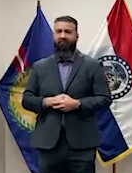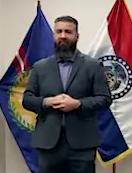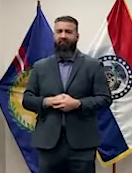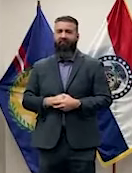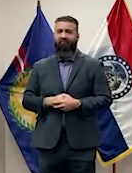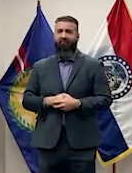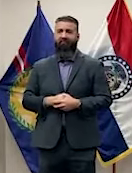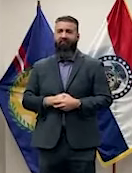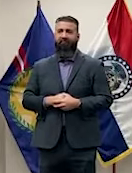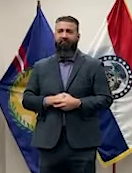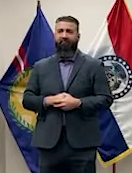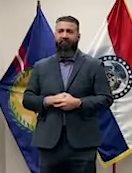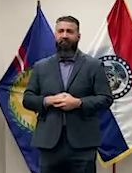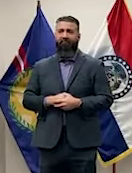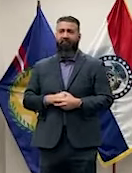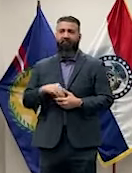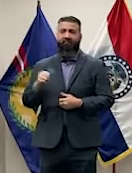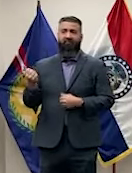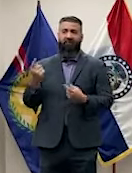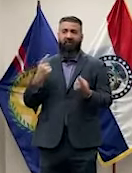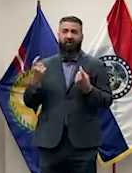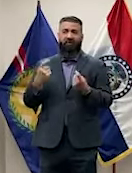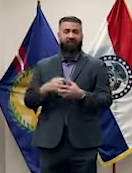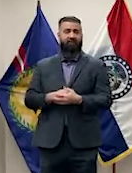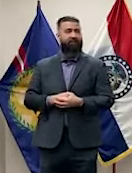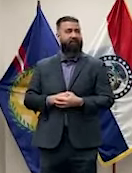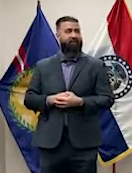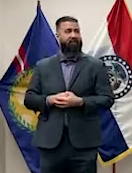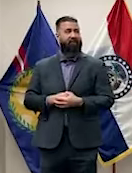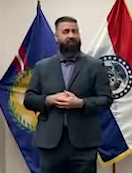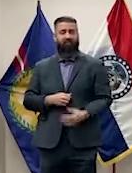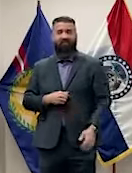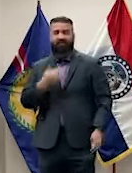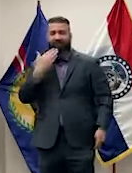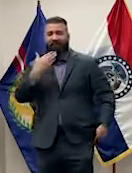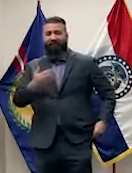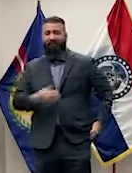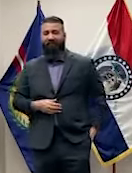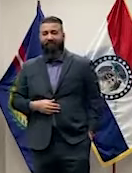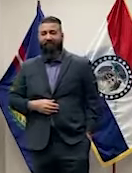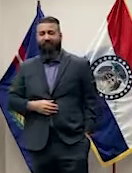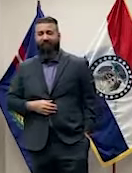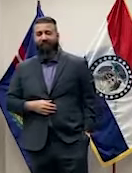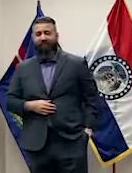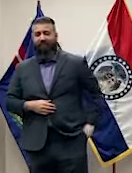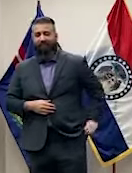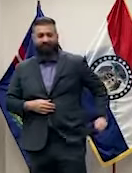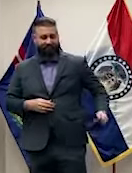Any questions? Thank you. Okay, thanks.